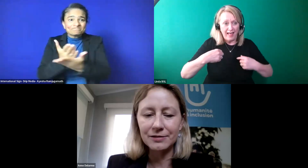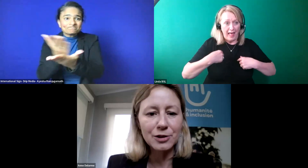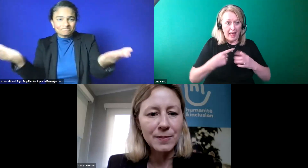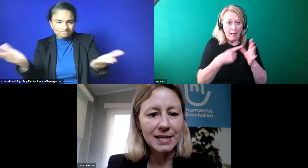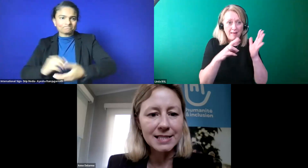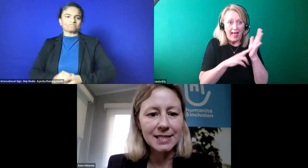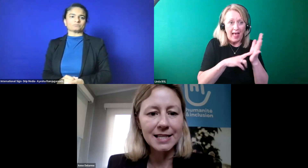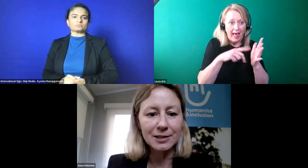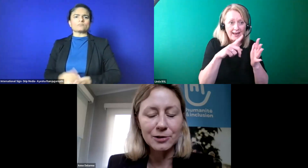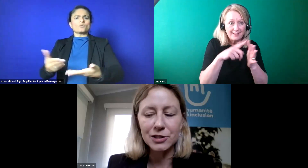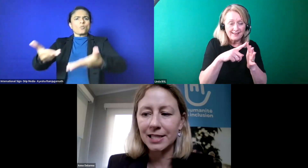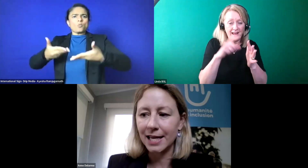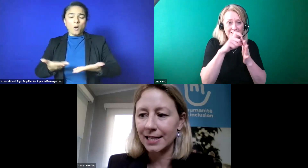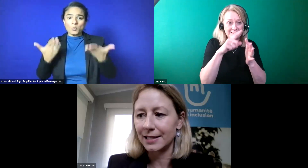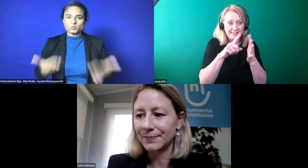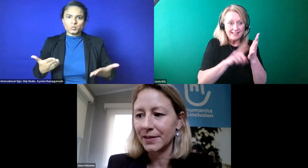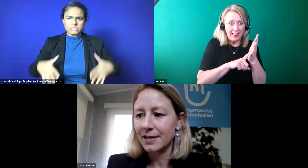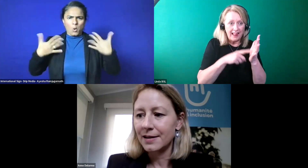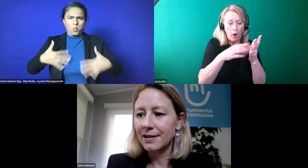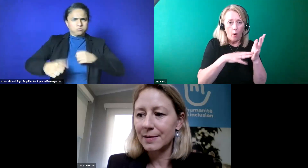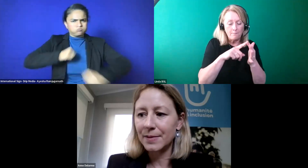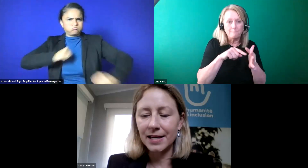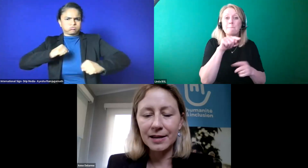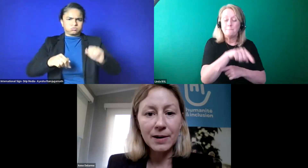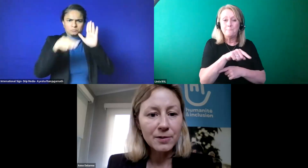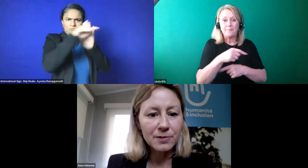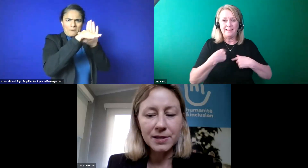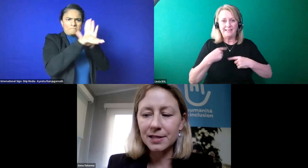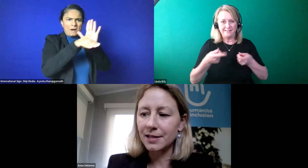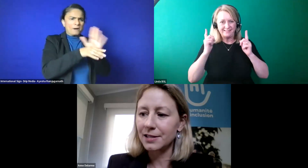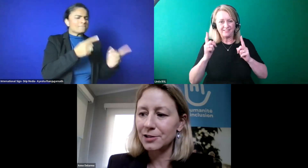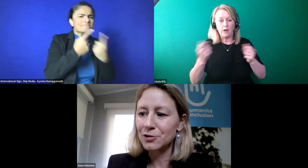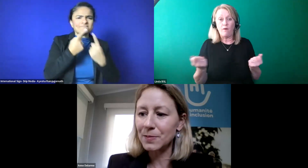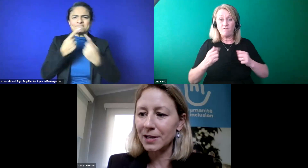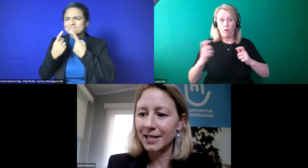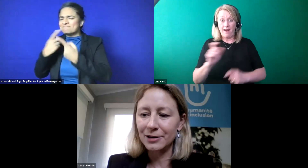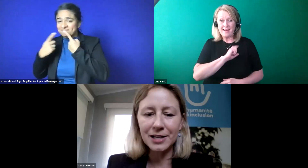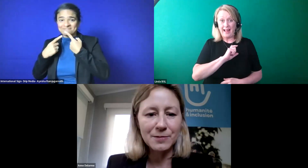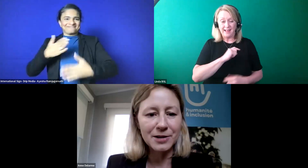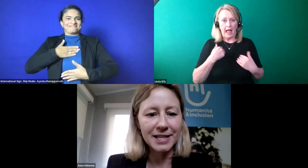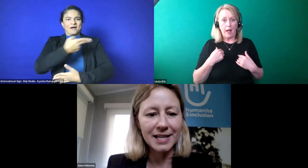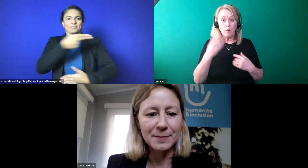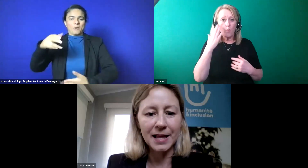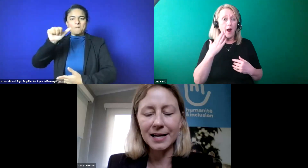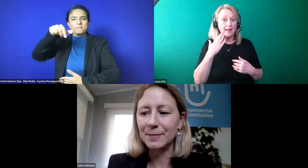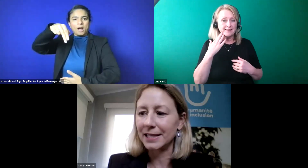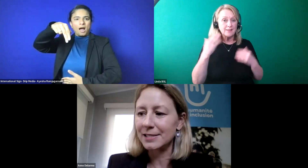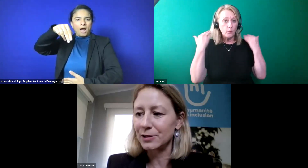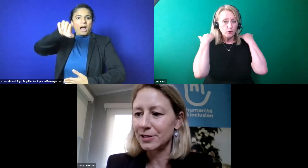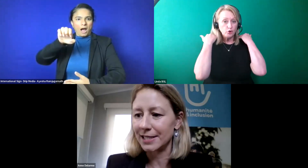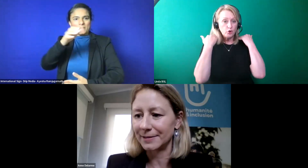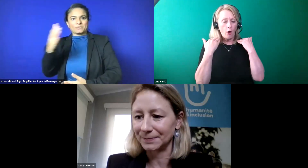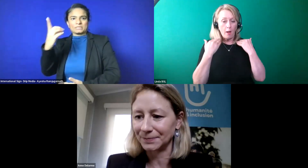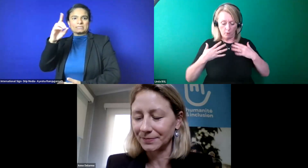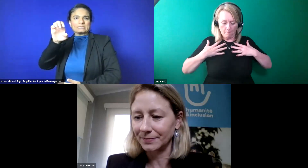Director of Humanity and Inclusion Canada. I'm a white woman with short blonde hair, and I'm wearing a black